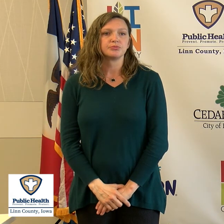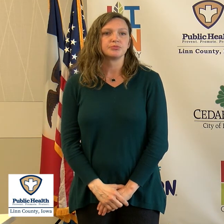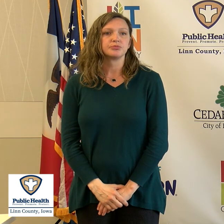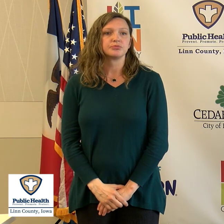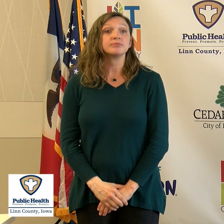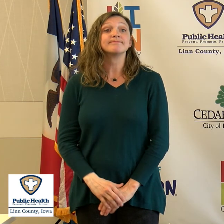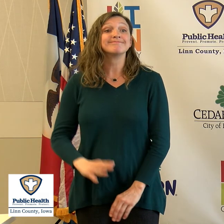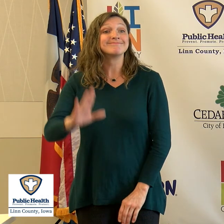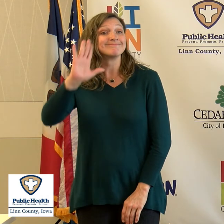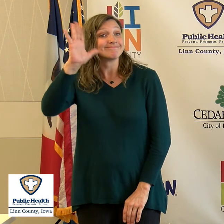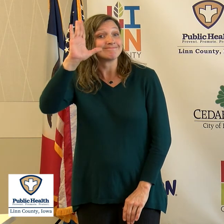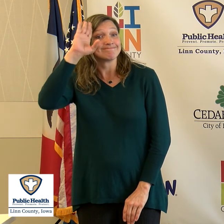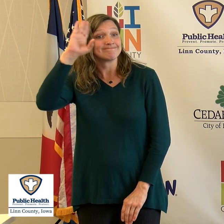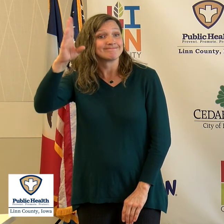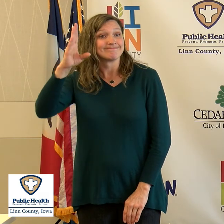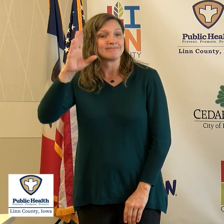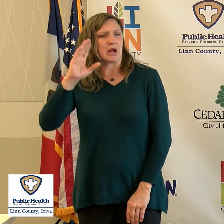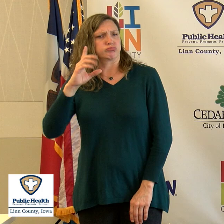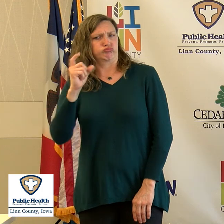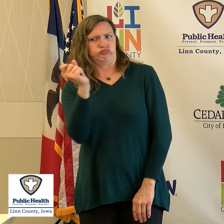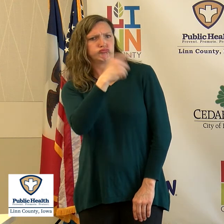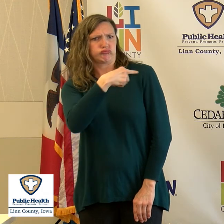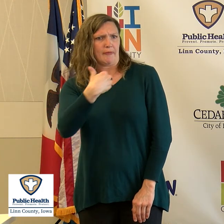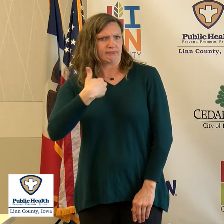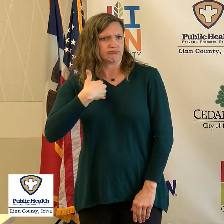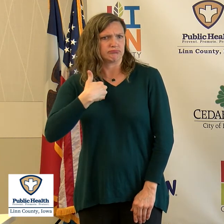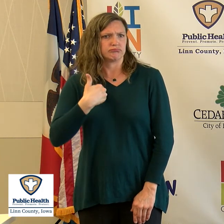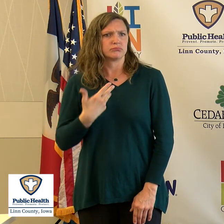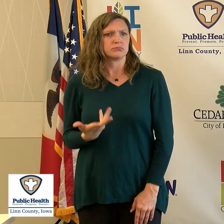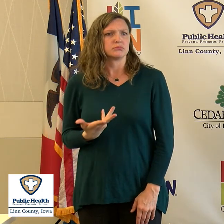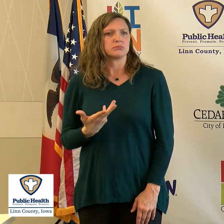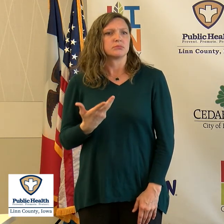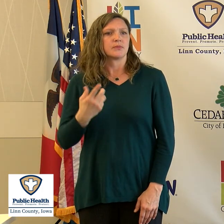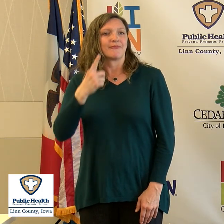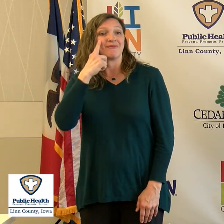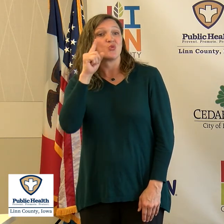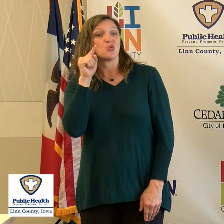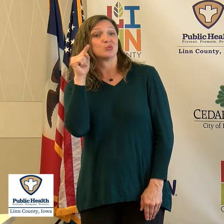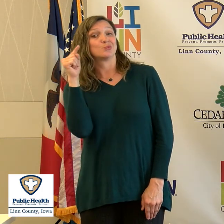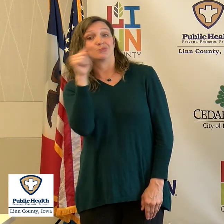Hi. So my question is for Supervisor Stacey Walker.